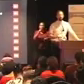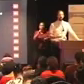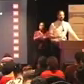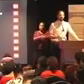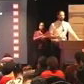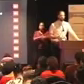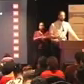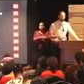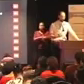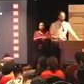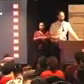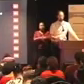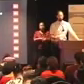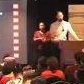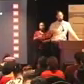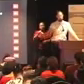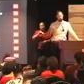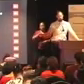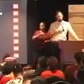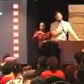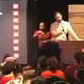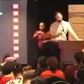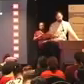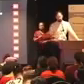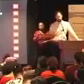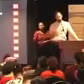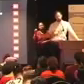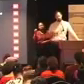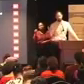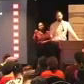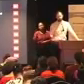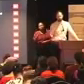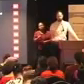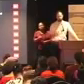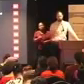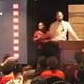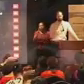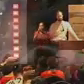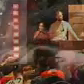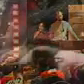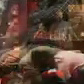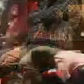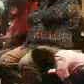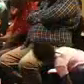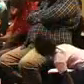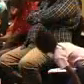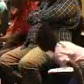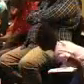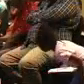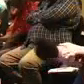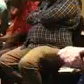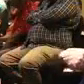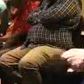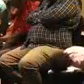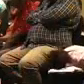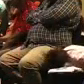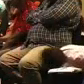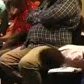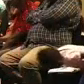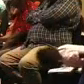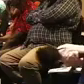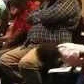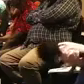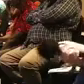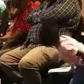time submitting documents, or not the filling out of documents, but having to then muck around with submitting and stuff like that when you can just do it online quickly,